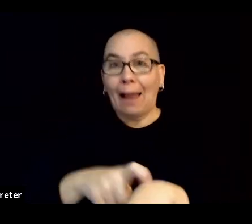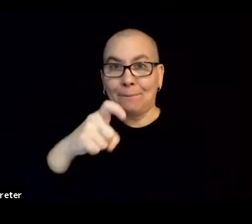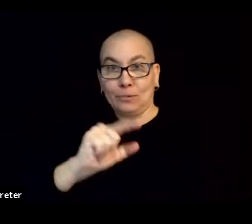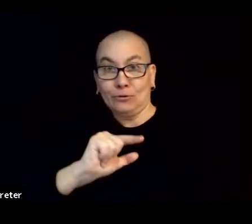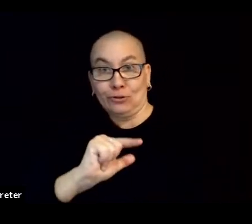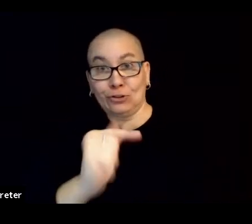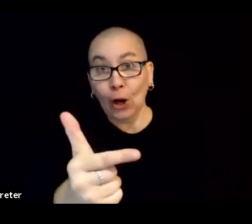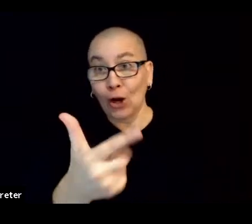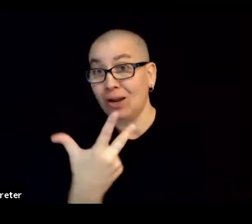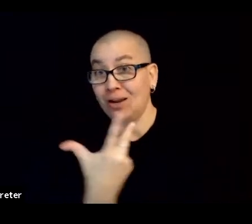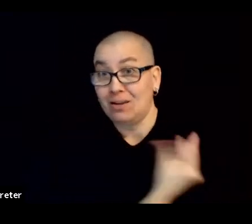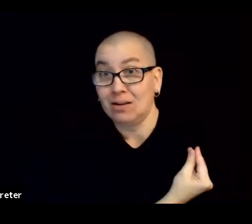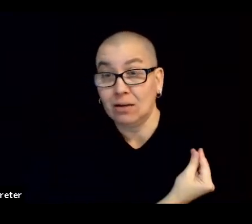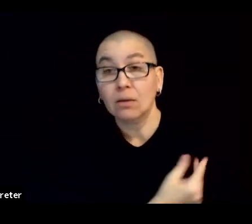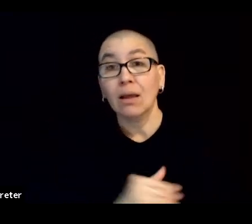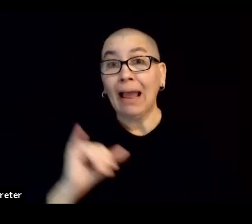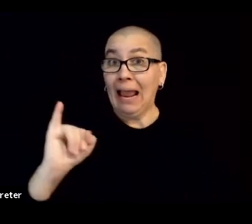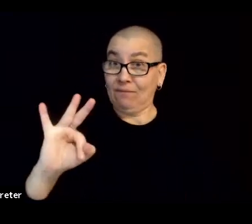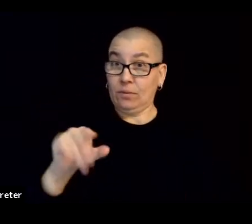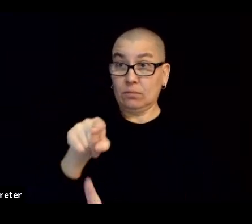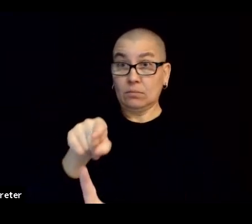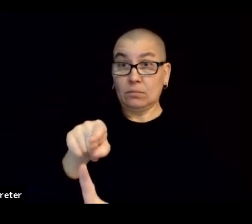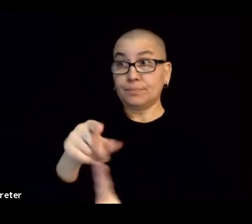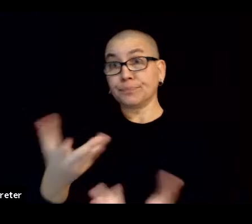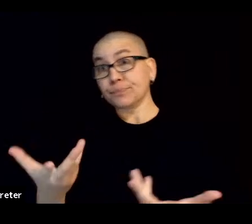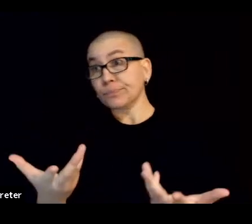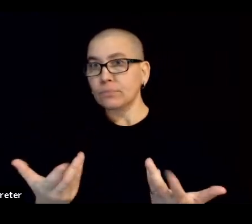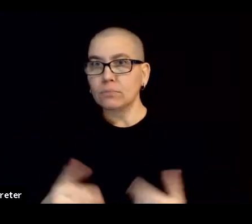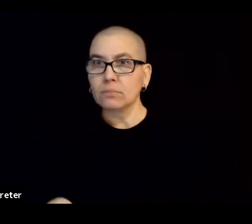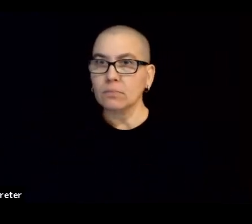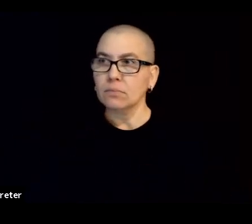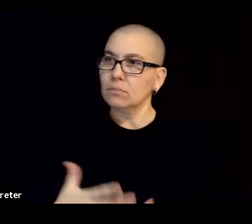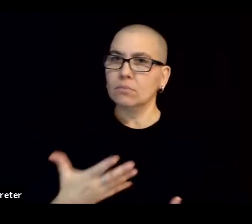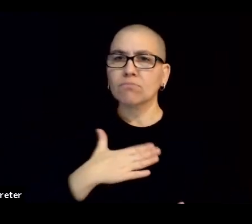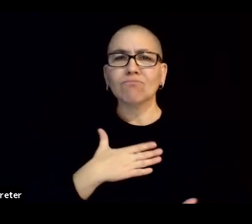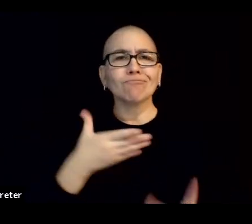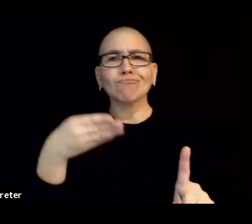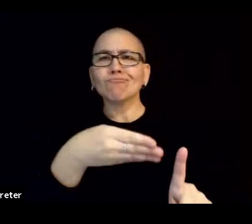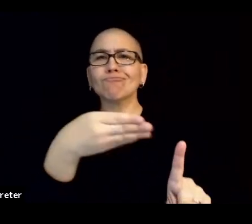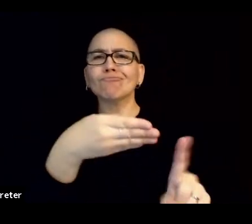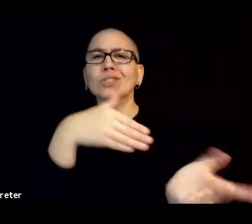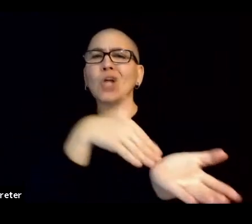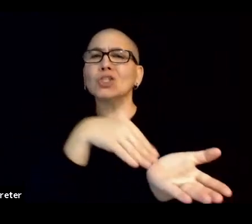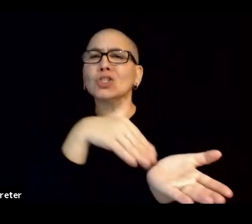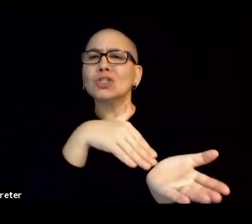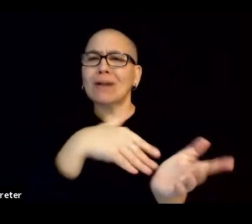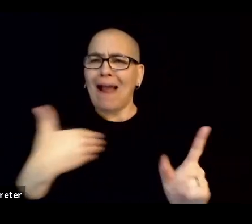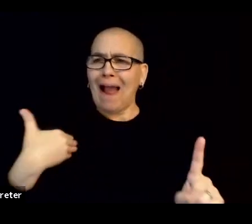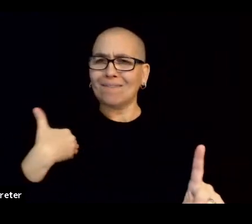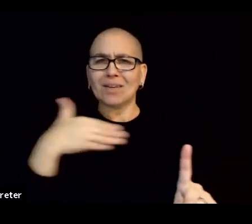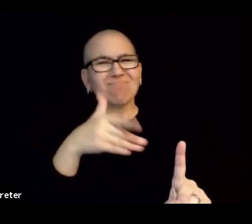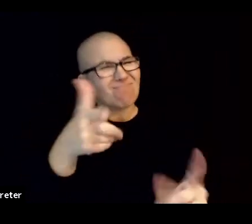patient with a regular source of healthcare, when you can start making appointments with them for a vaccine. And we'll keep the